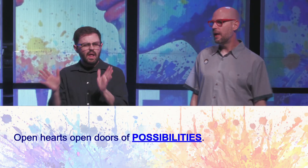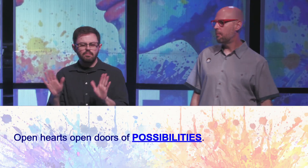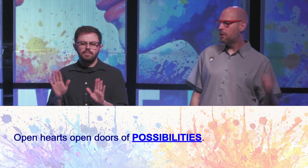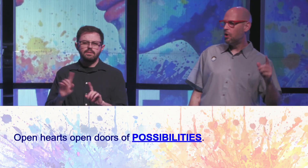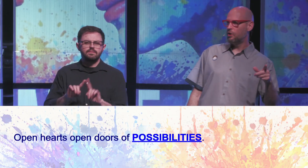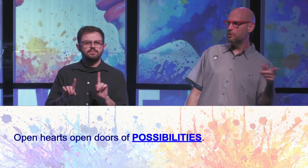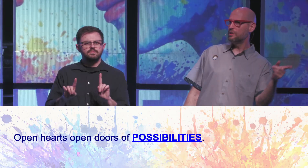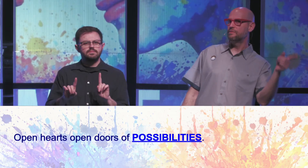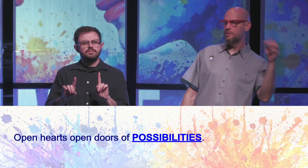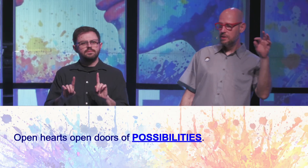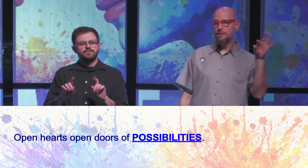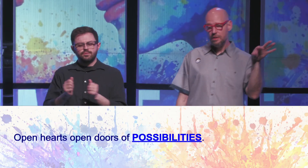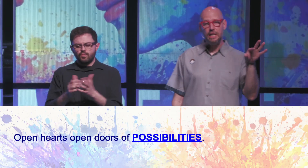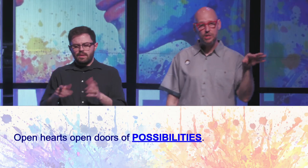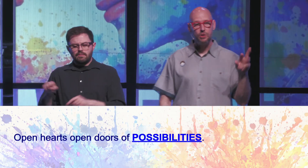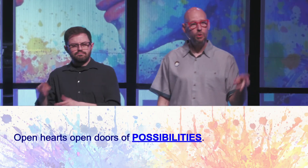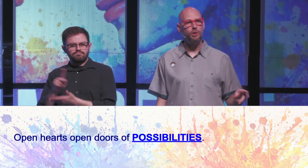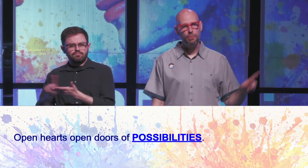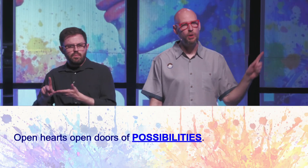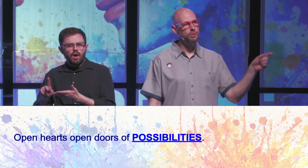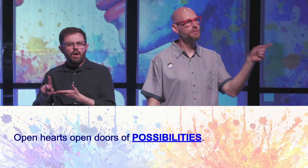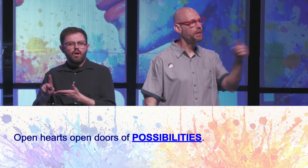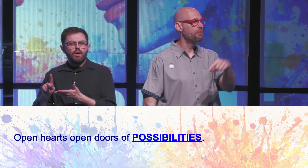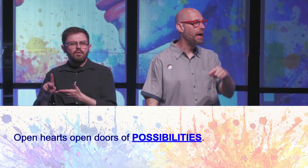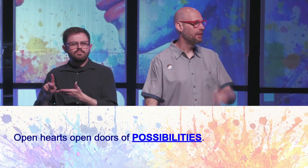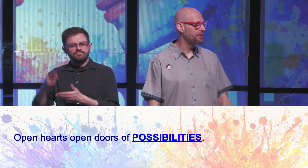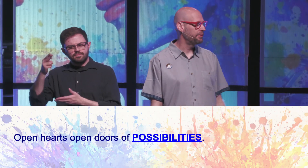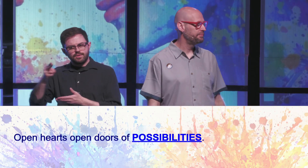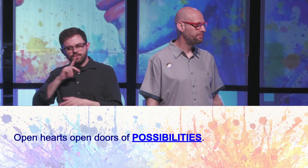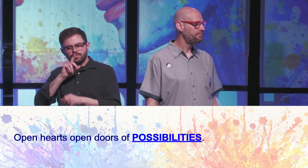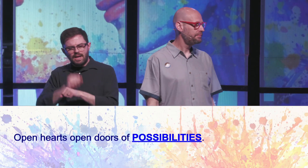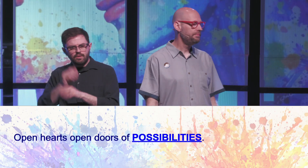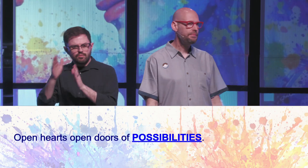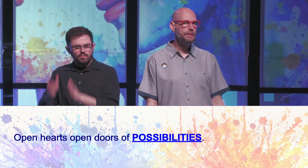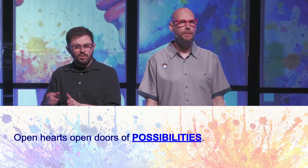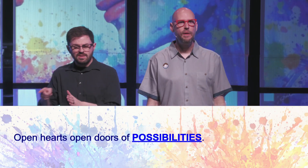have without Paul, who was the historical Paul, who was very radical.